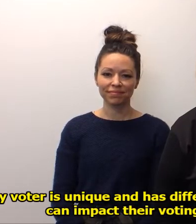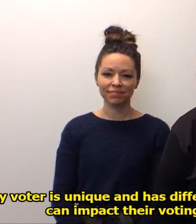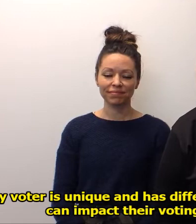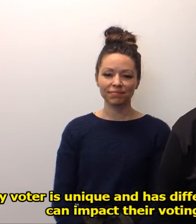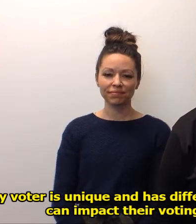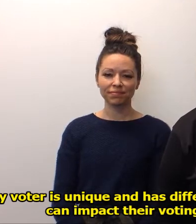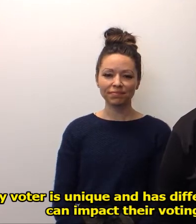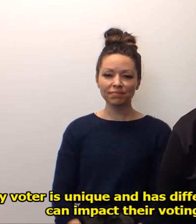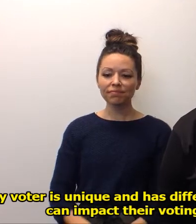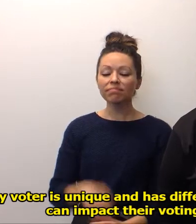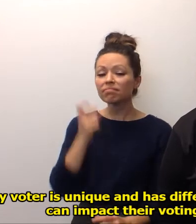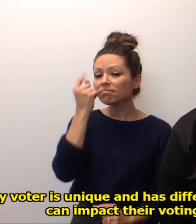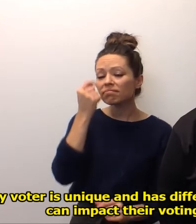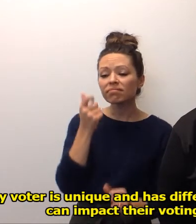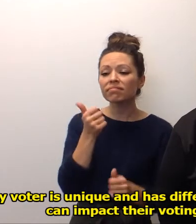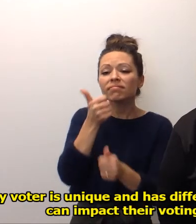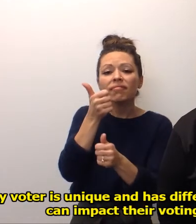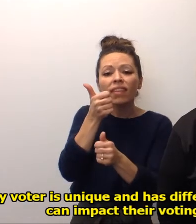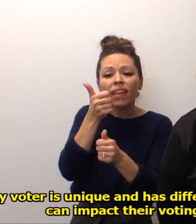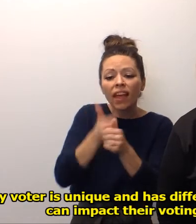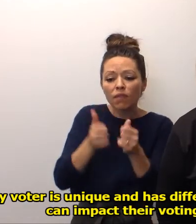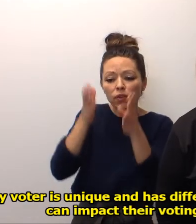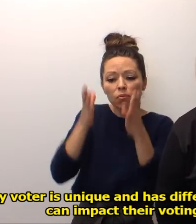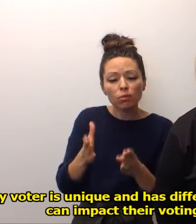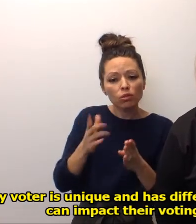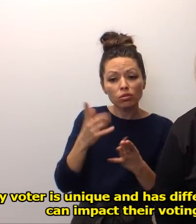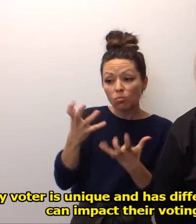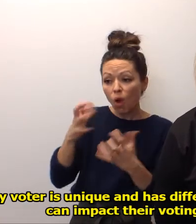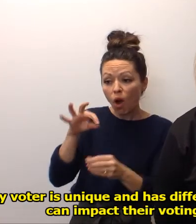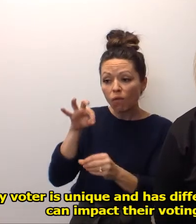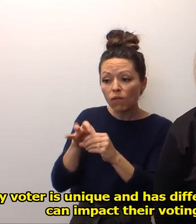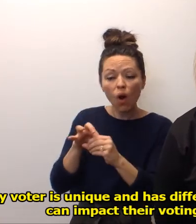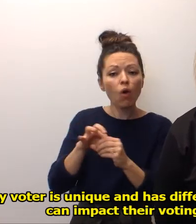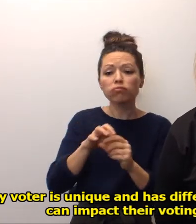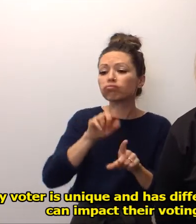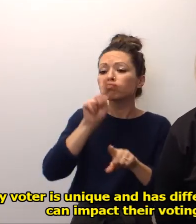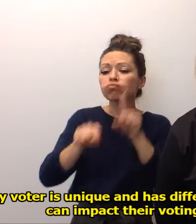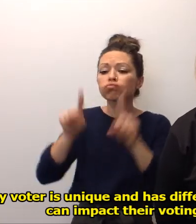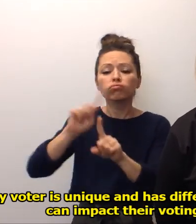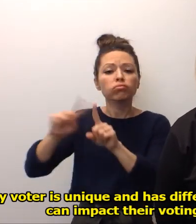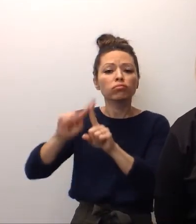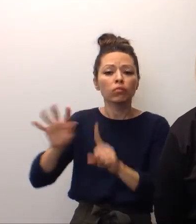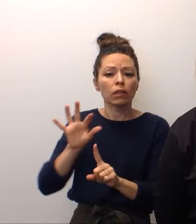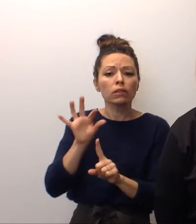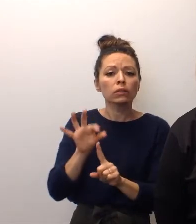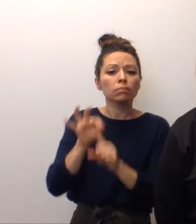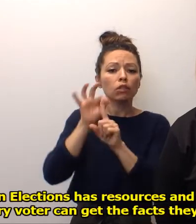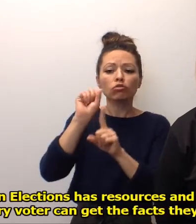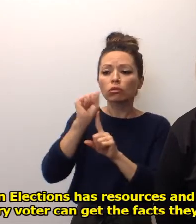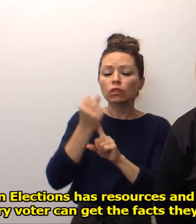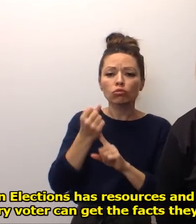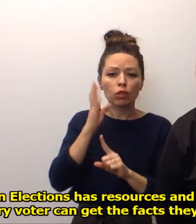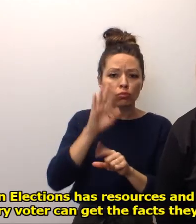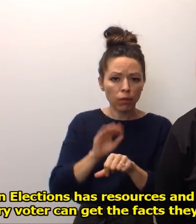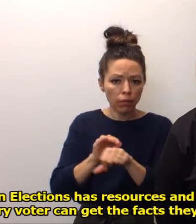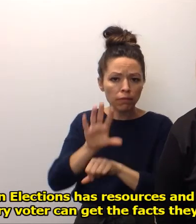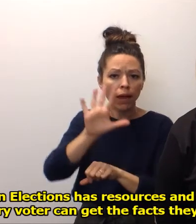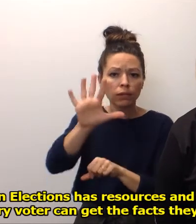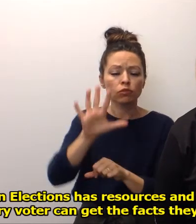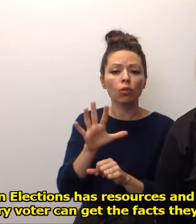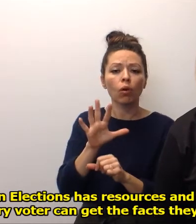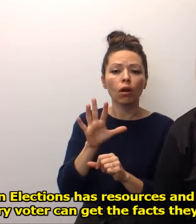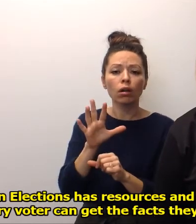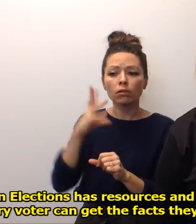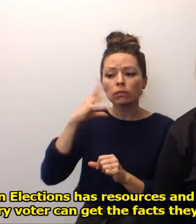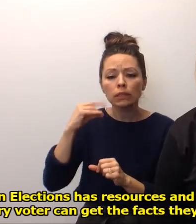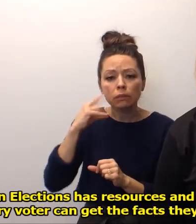Every voter is unique and has different circumstances that can impact their voting experience. Clean Elections has